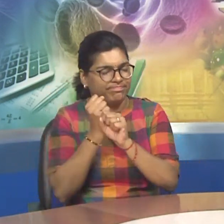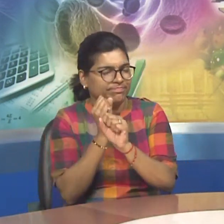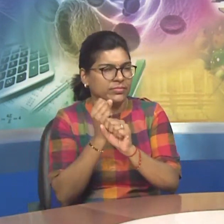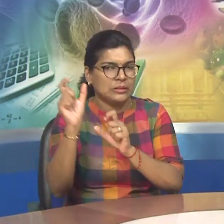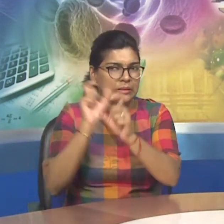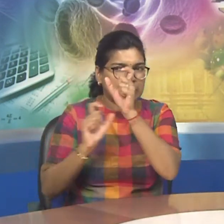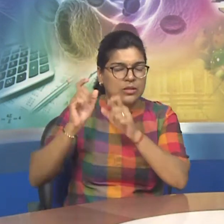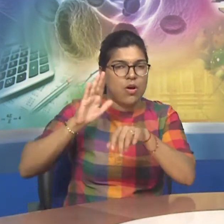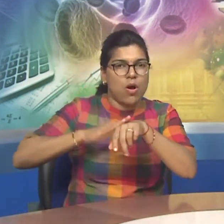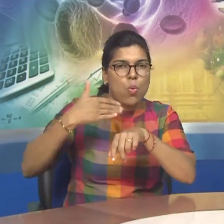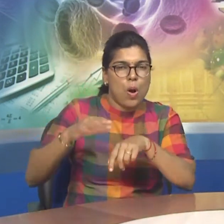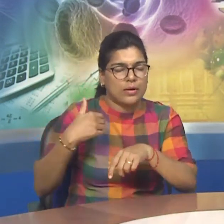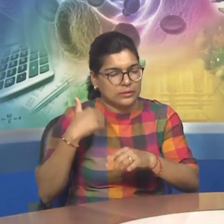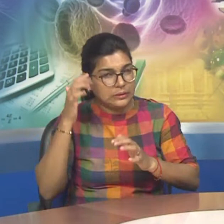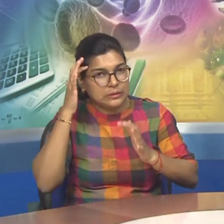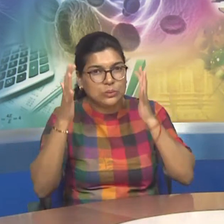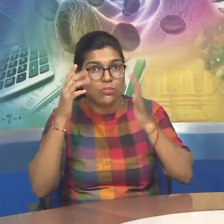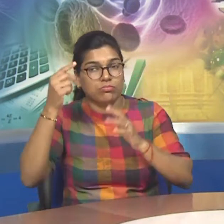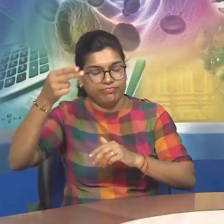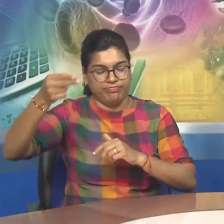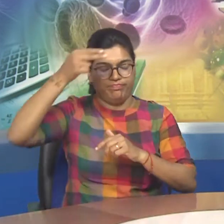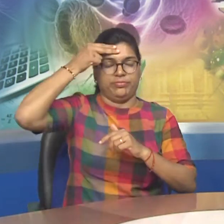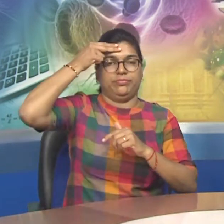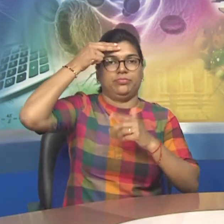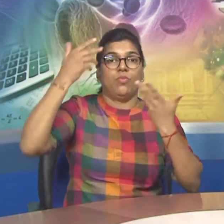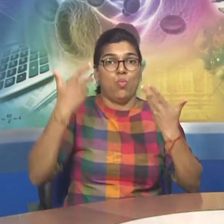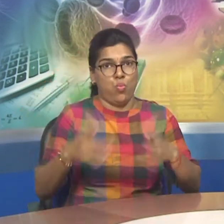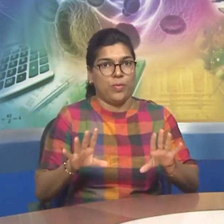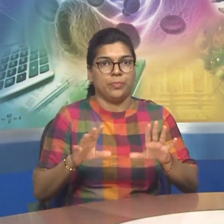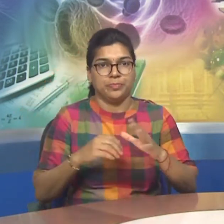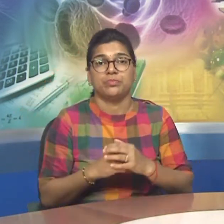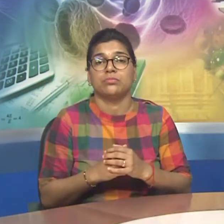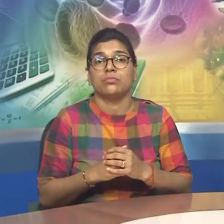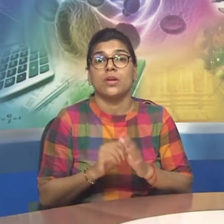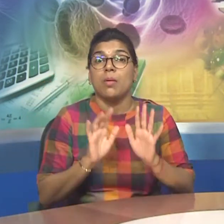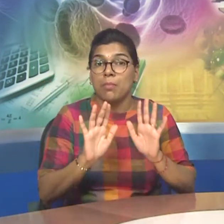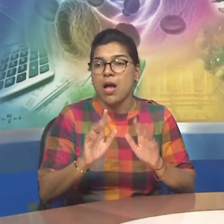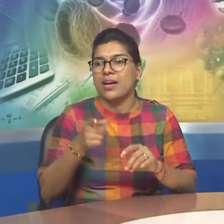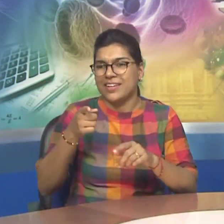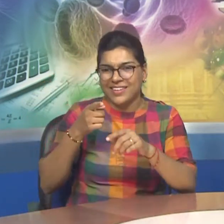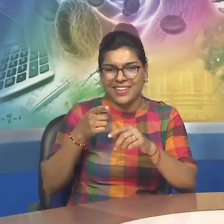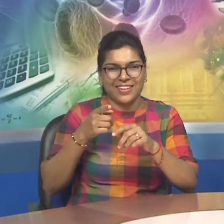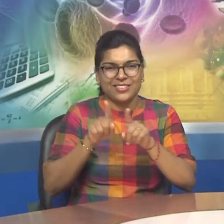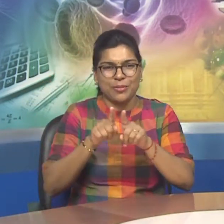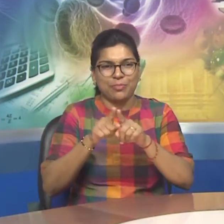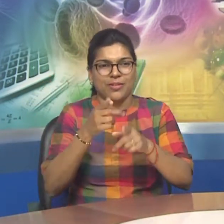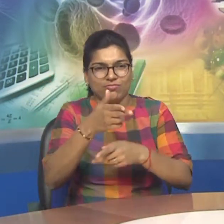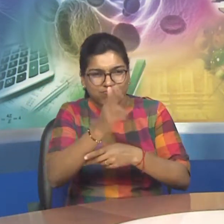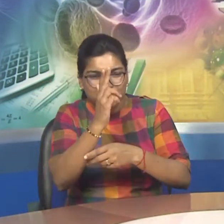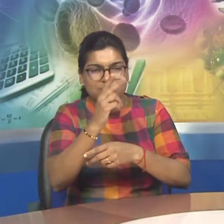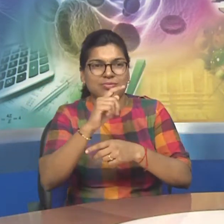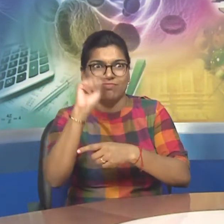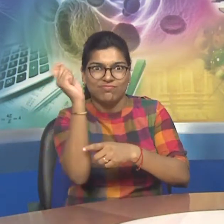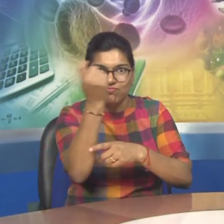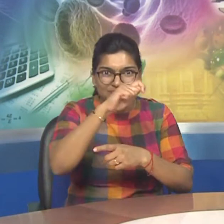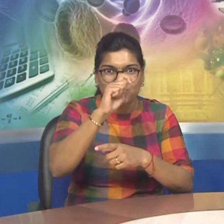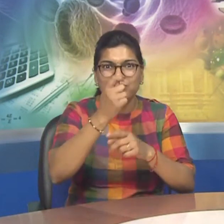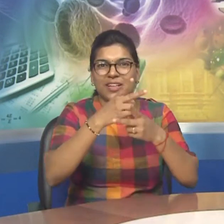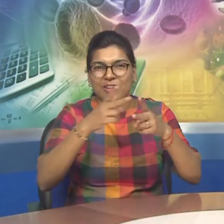The wounds caused to our body heal up fast, but the insult caused